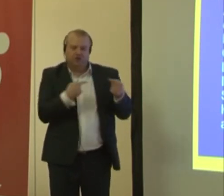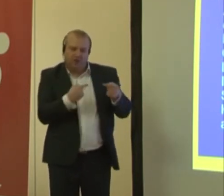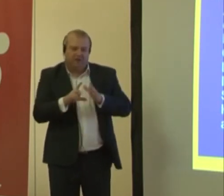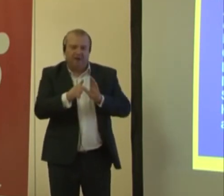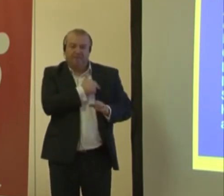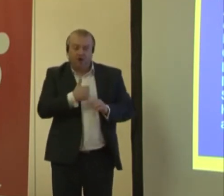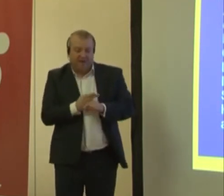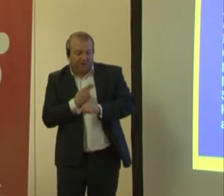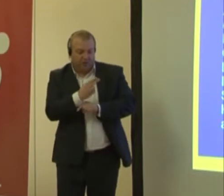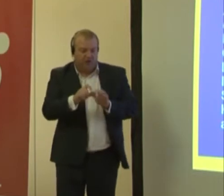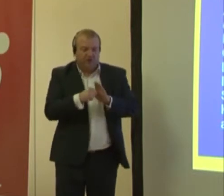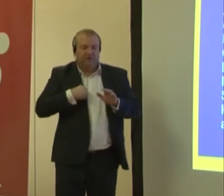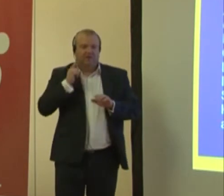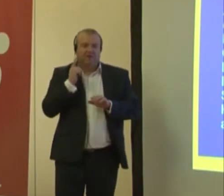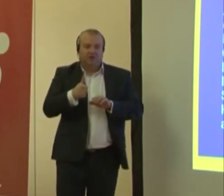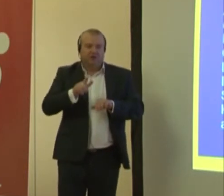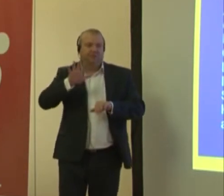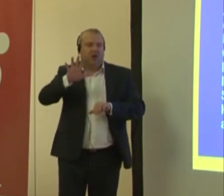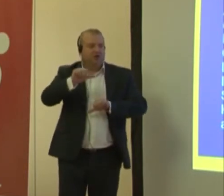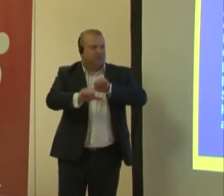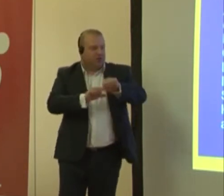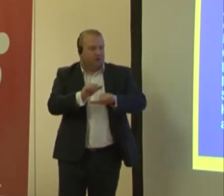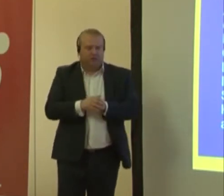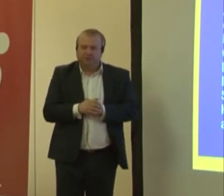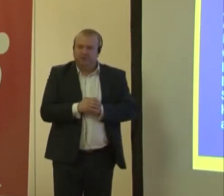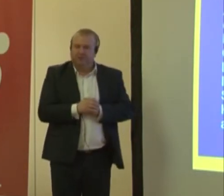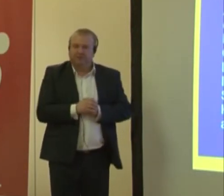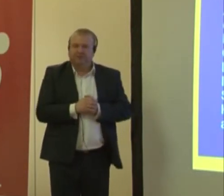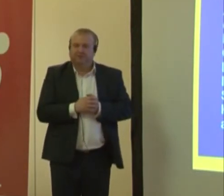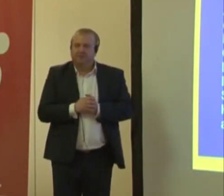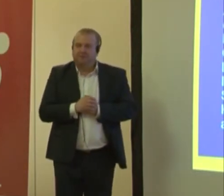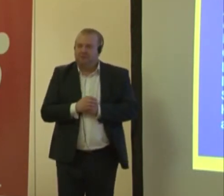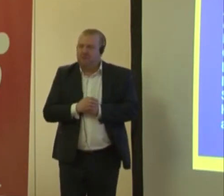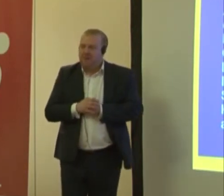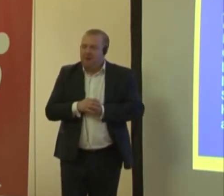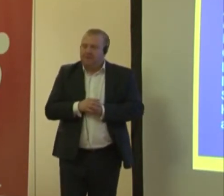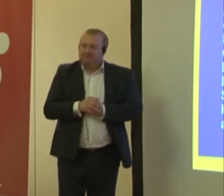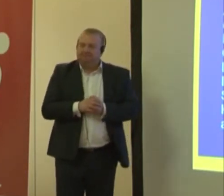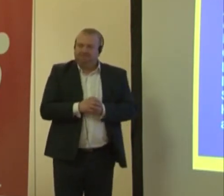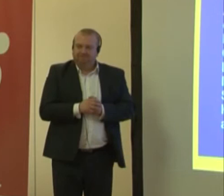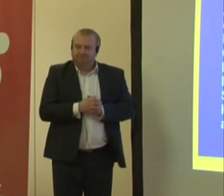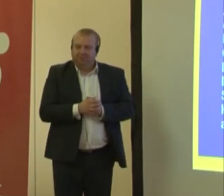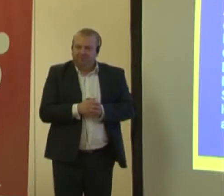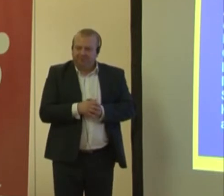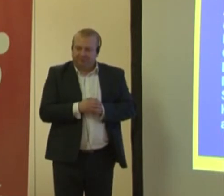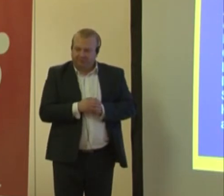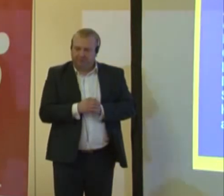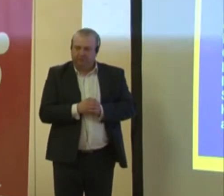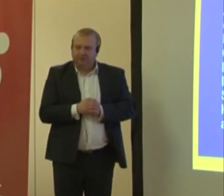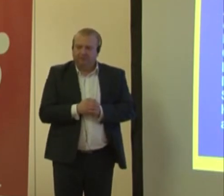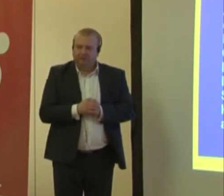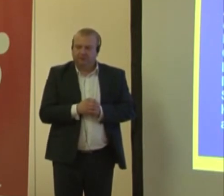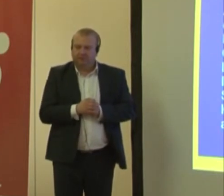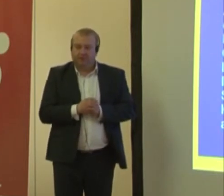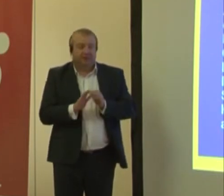The representation to our organization from Poland is in our representative board, that is the